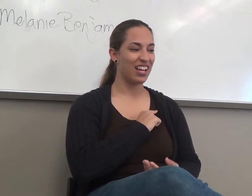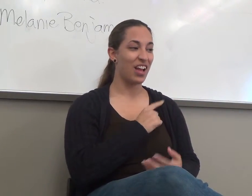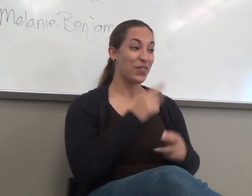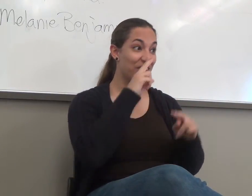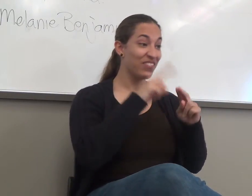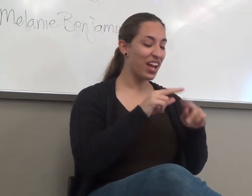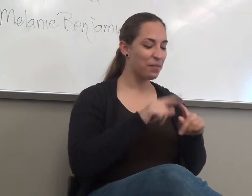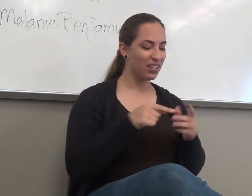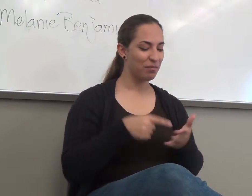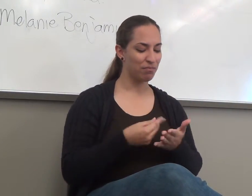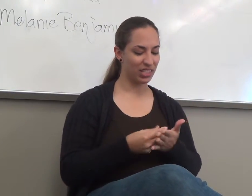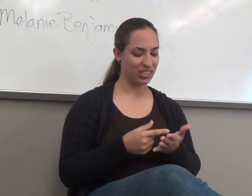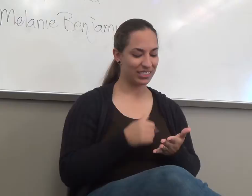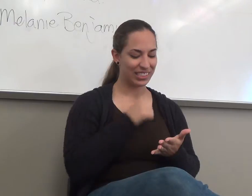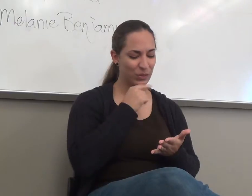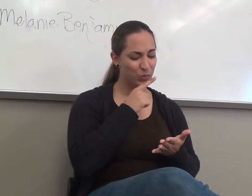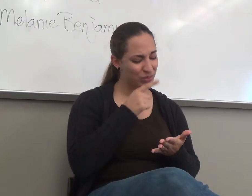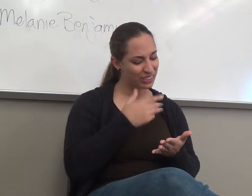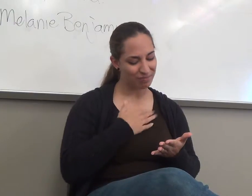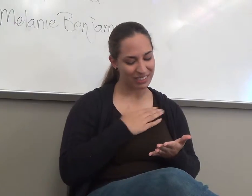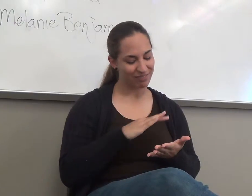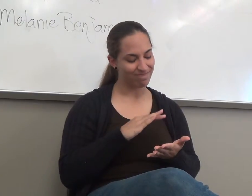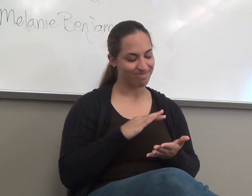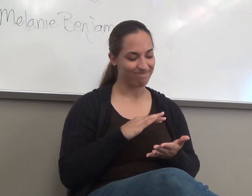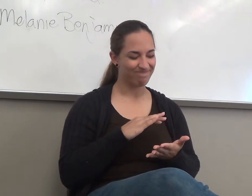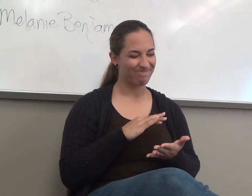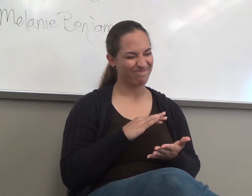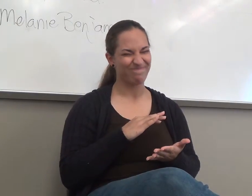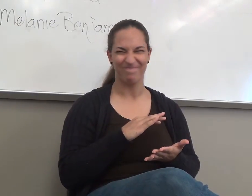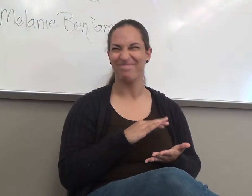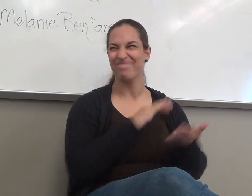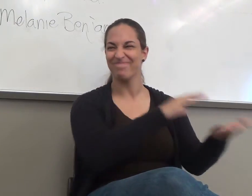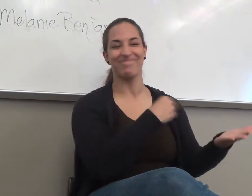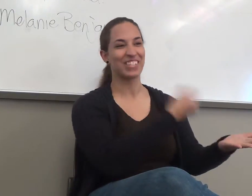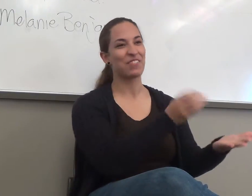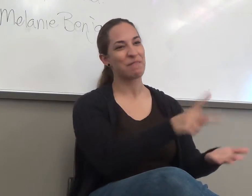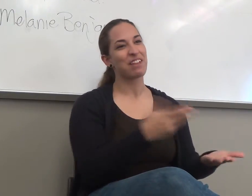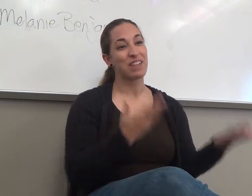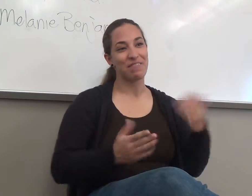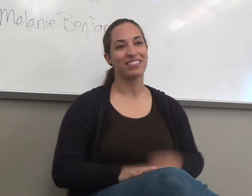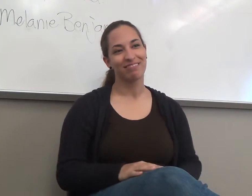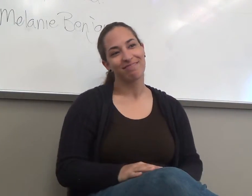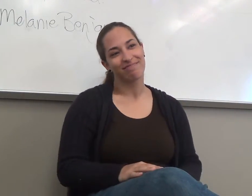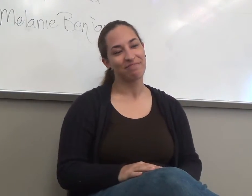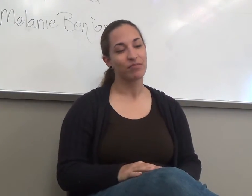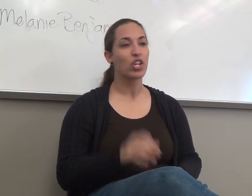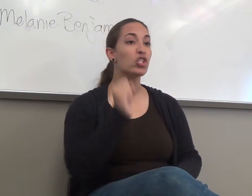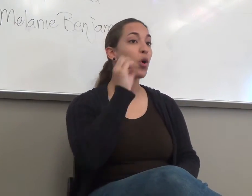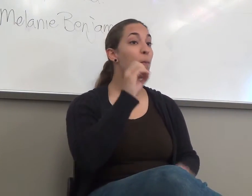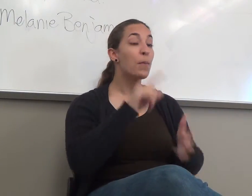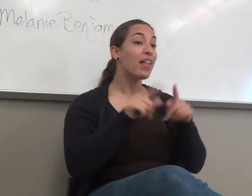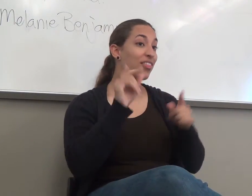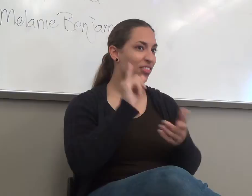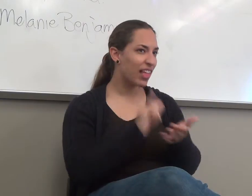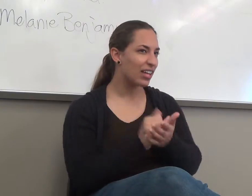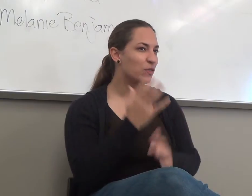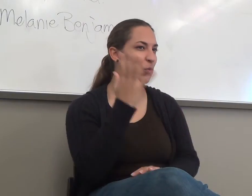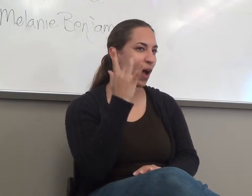so I better not. I better take it back. Okay. So that's what's disturbing. Is we have this idea, yeah, sure we would